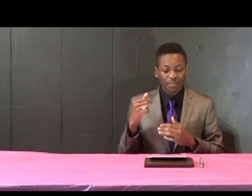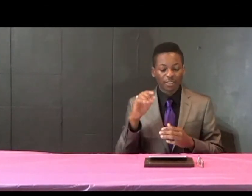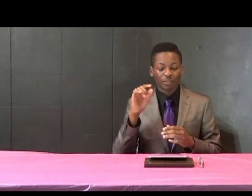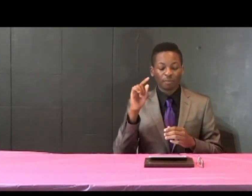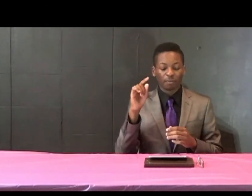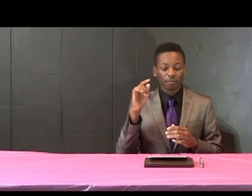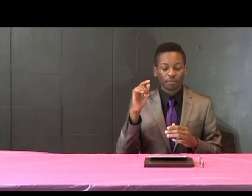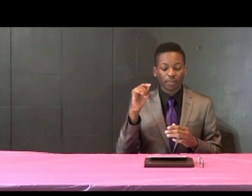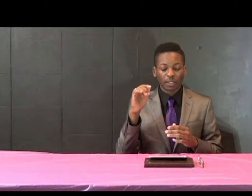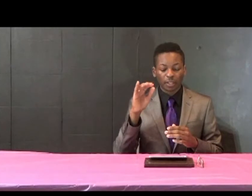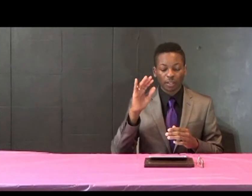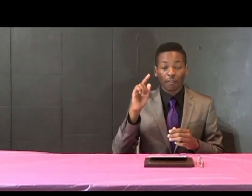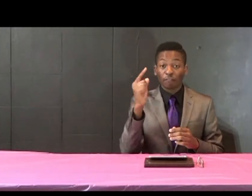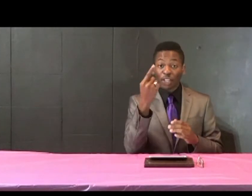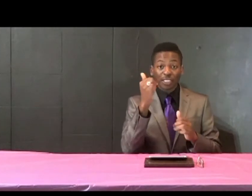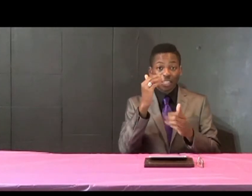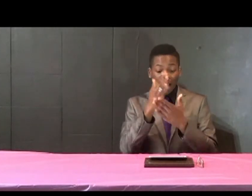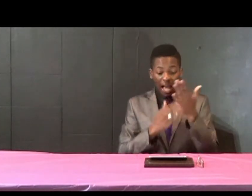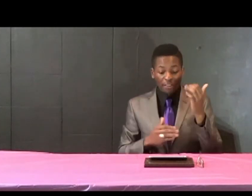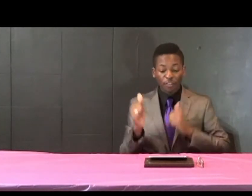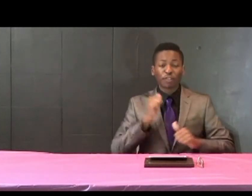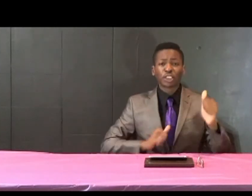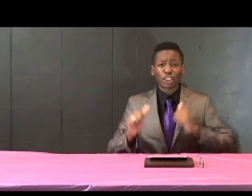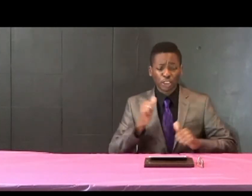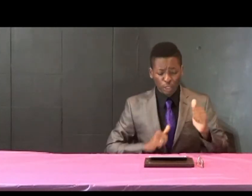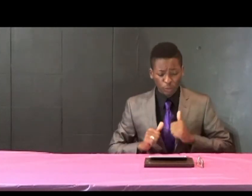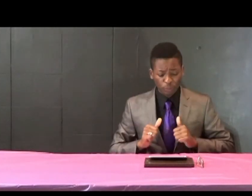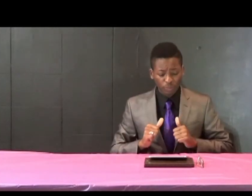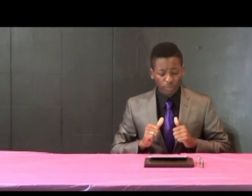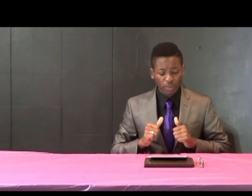So now this is going to conclude the first half of the show.